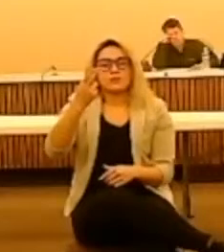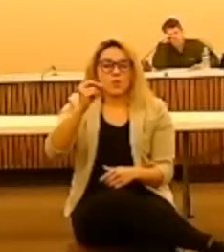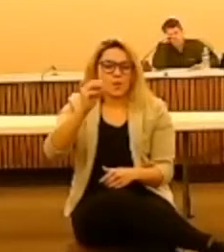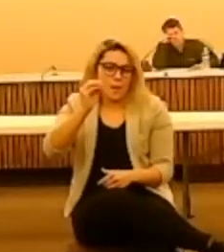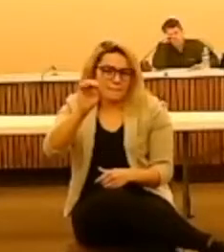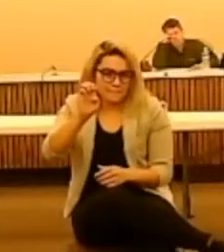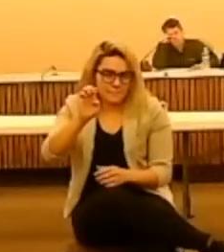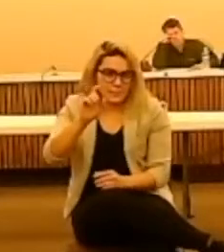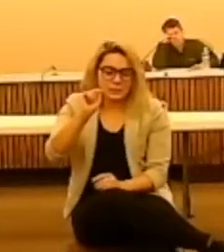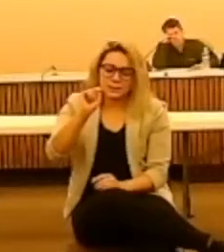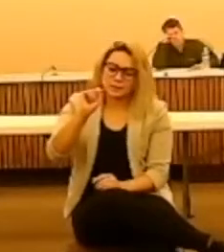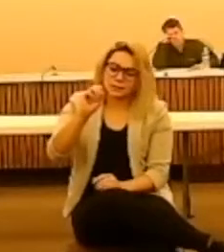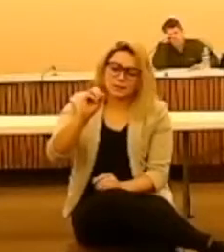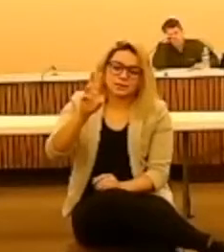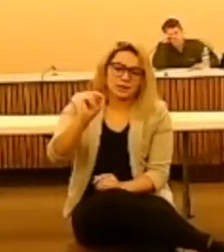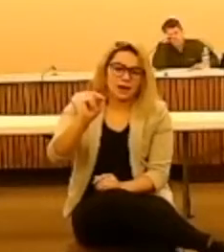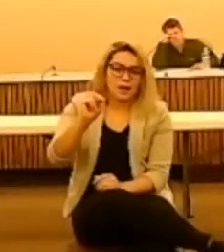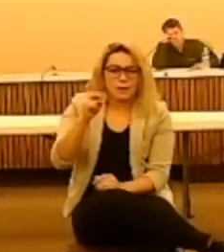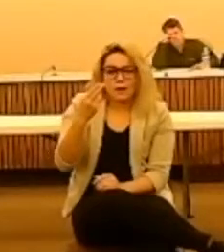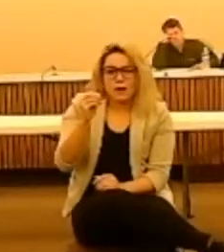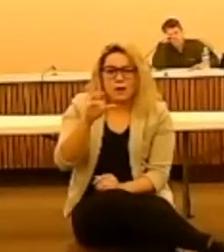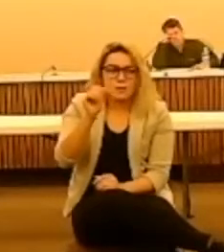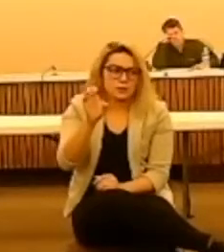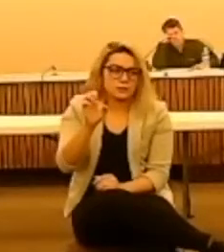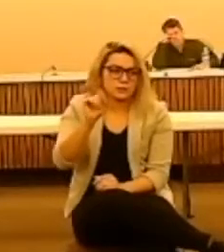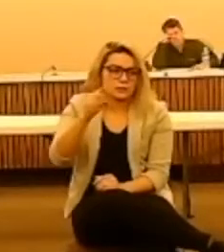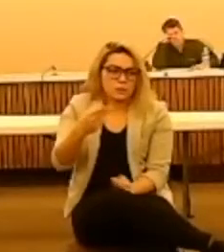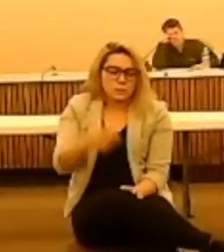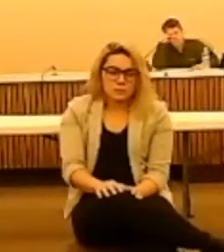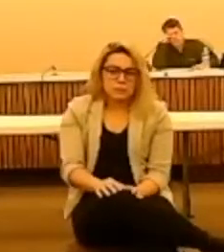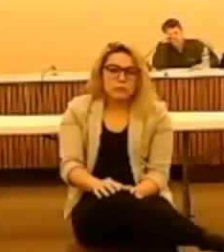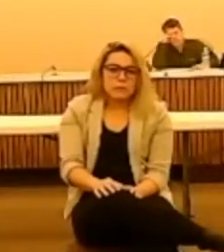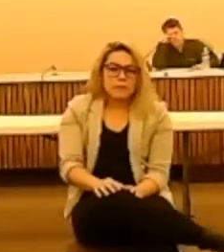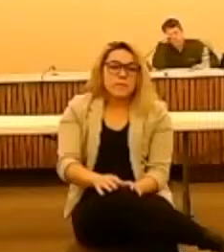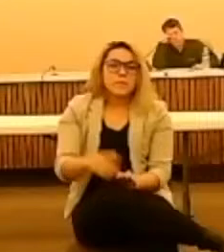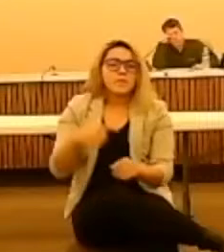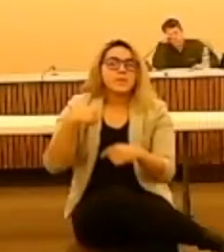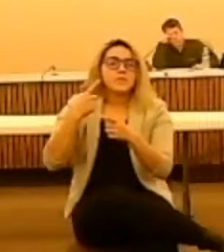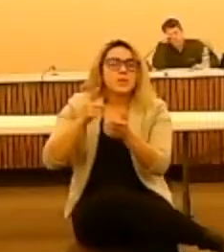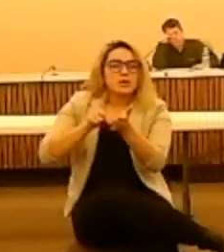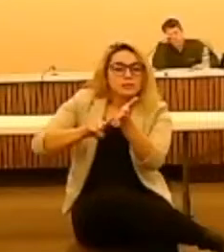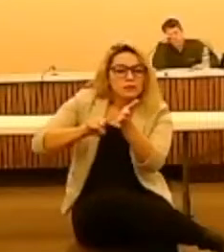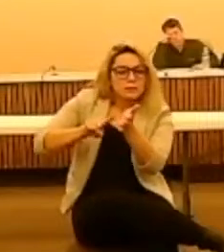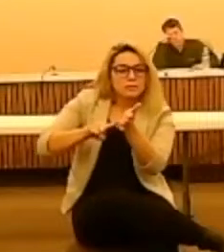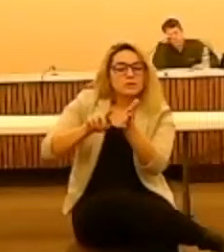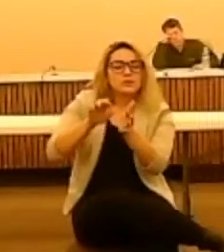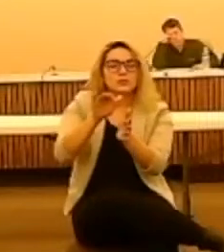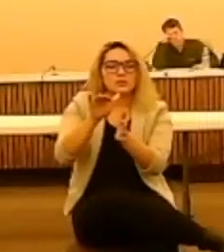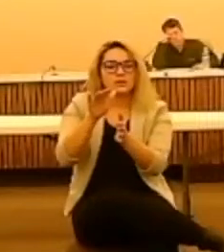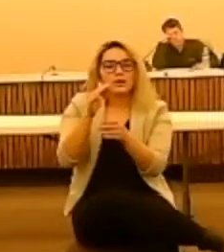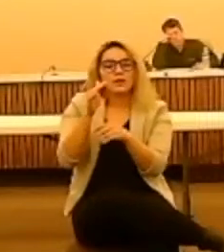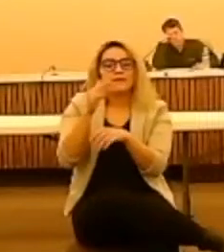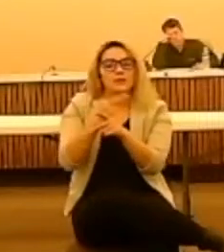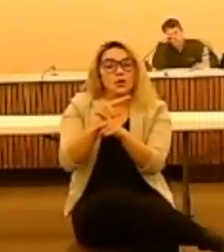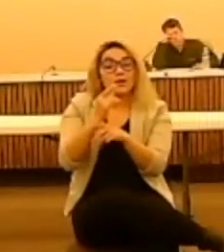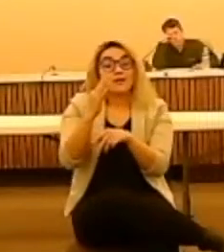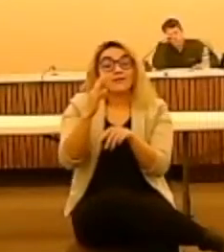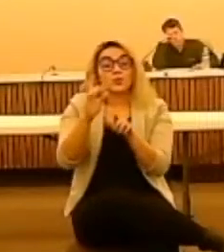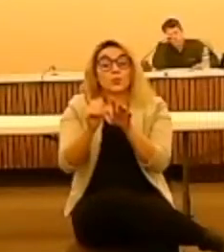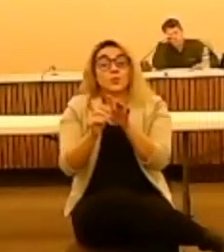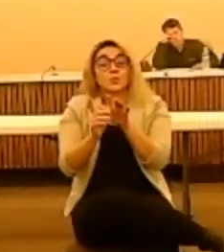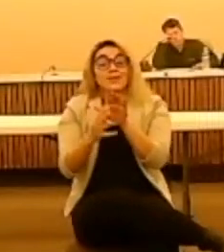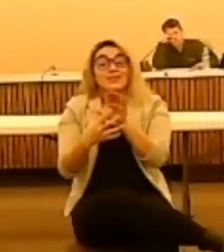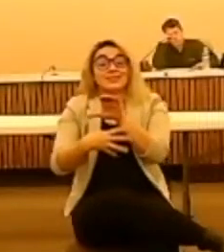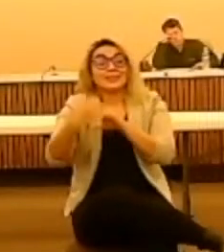detailed requirements that we've been working through, which include when you exit these apartments, is it has to be in a